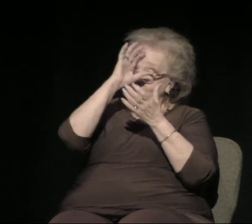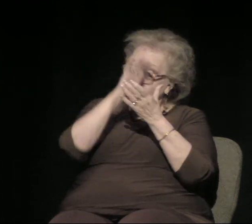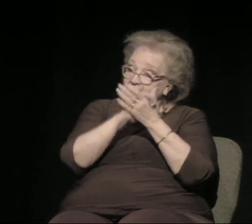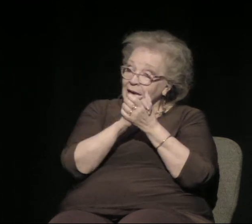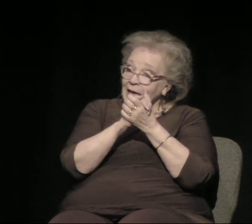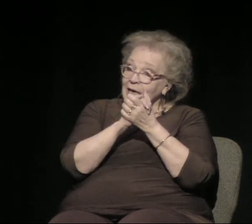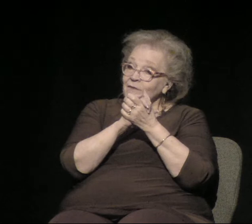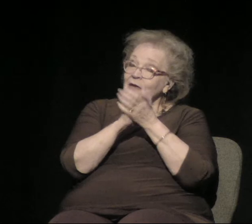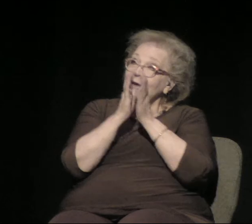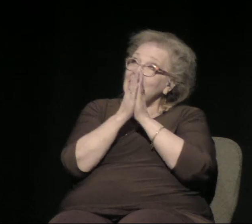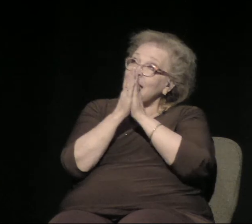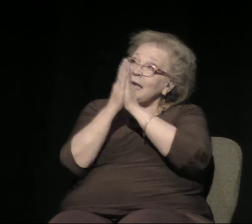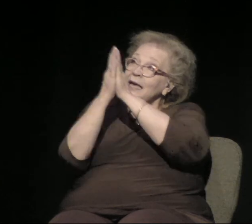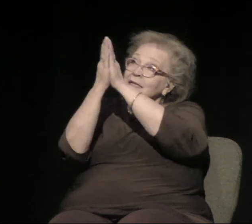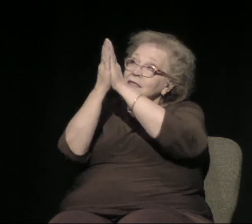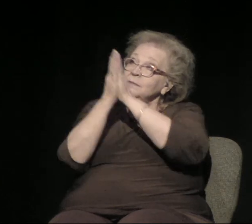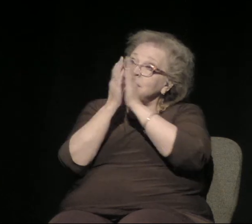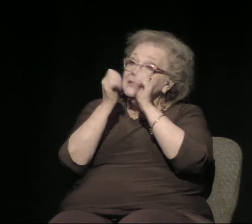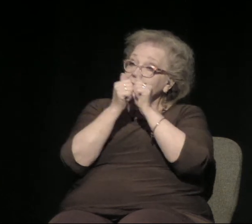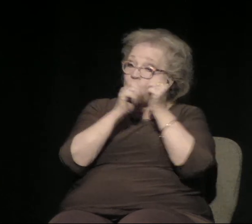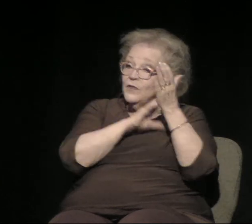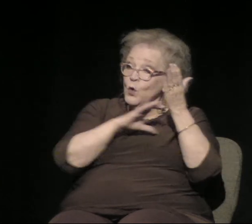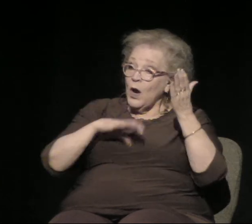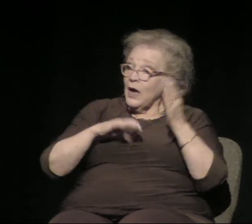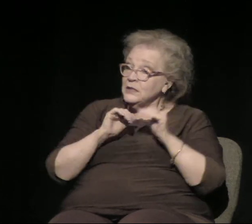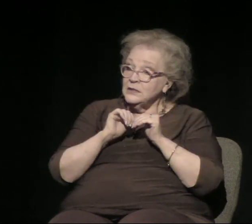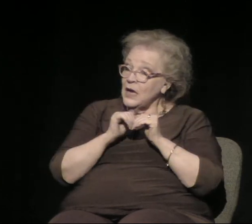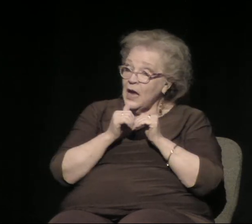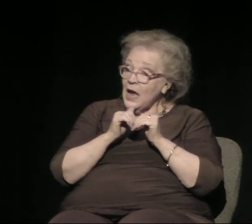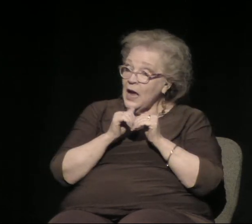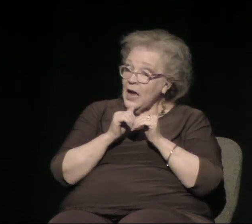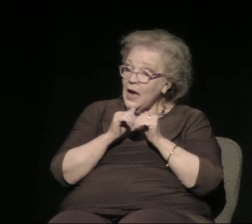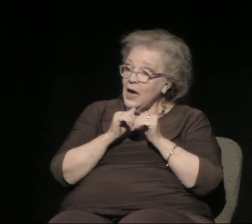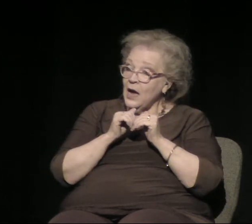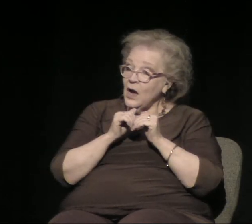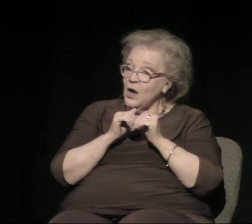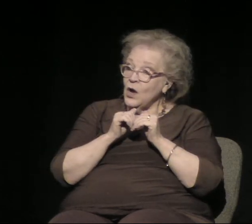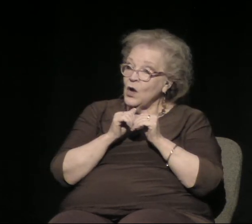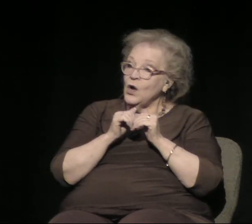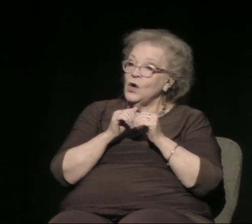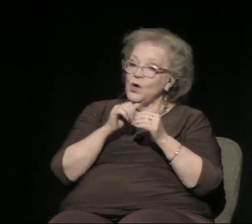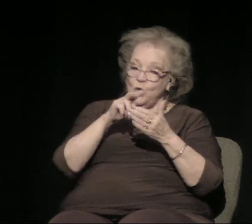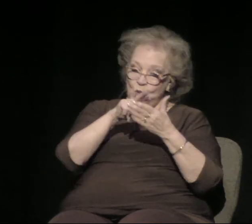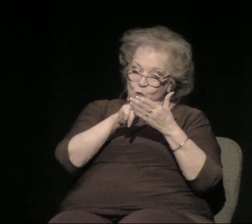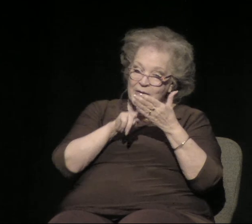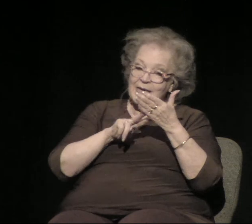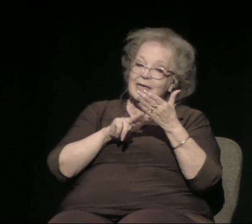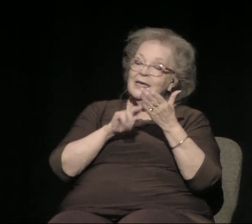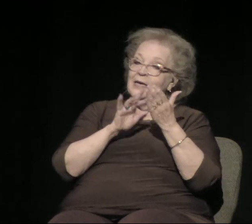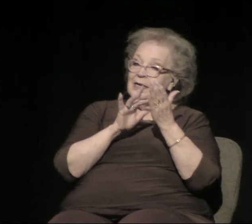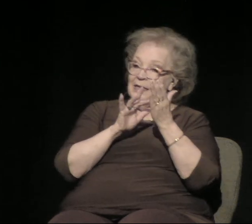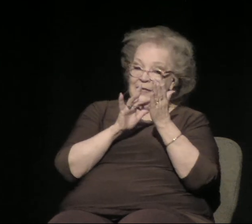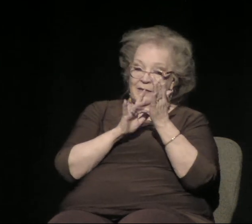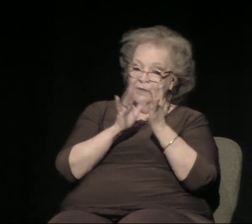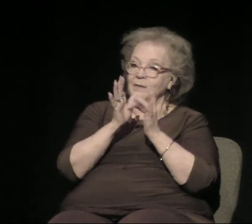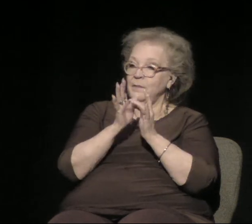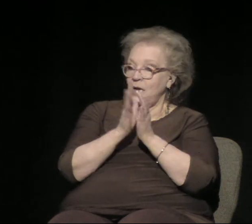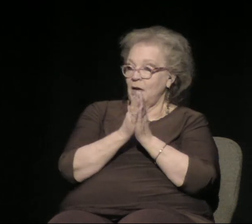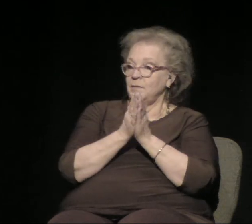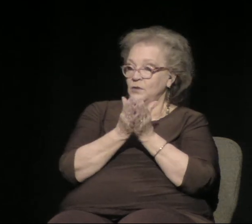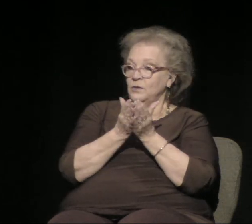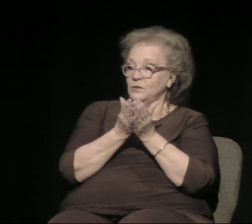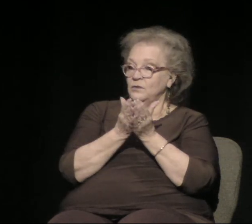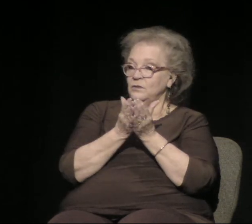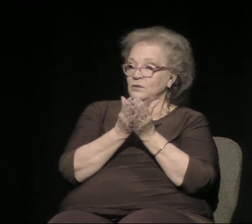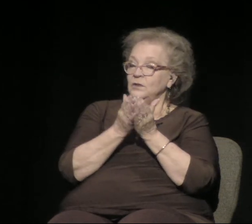to intimacy with Christ is through interacting with his word. So we want to preach